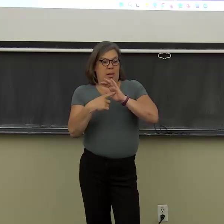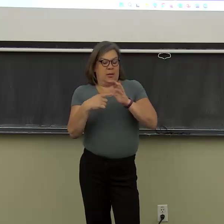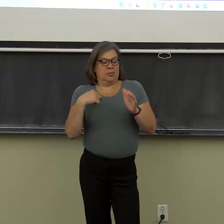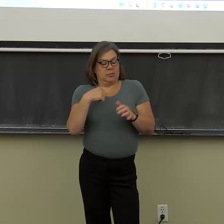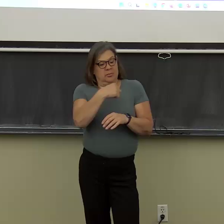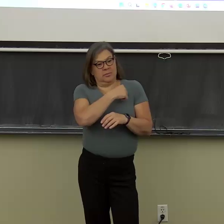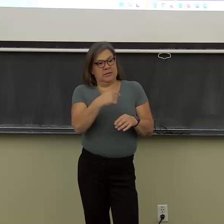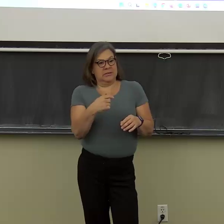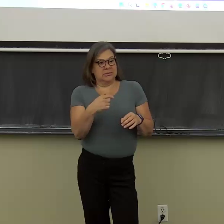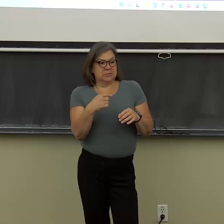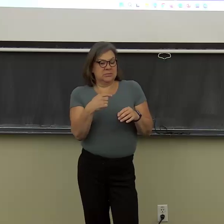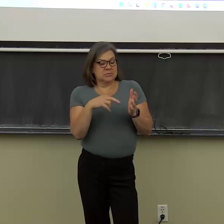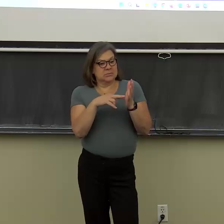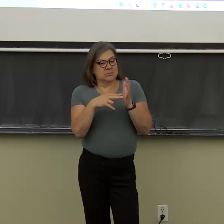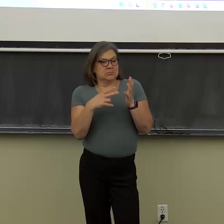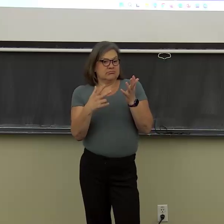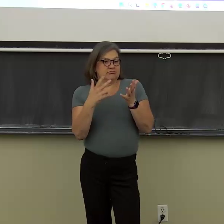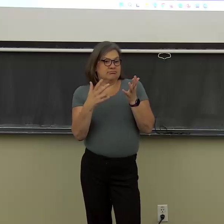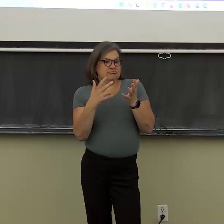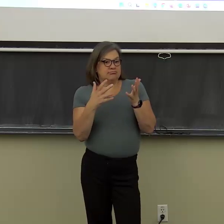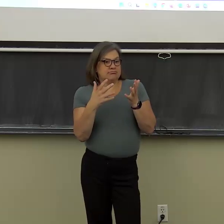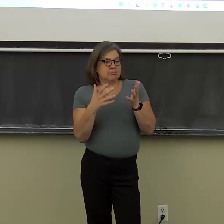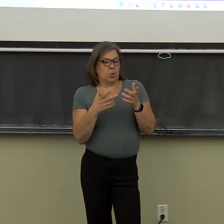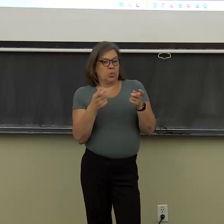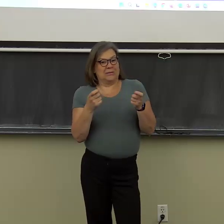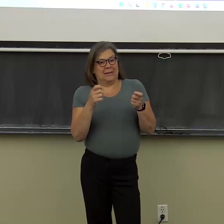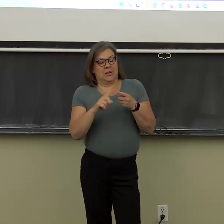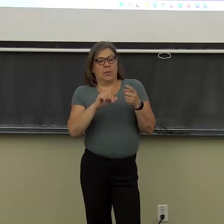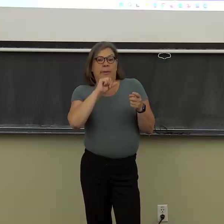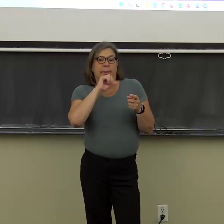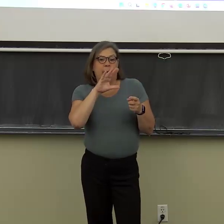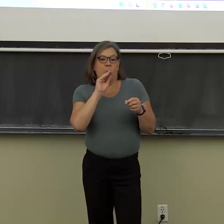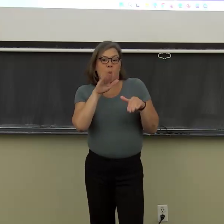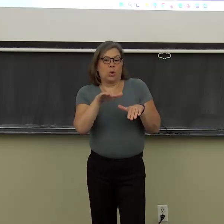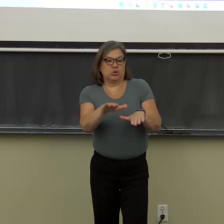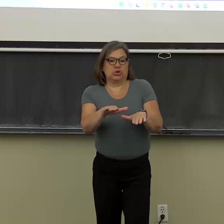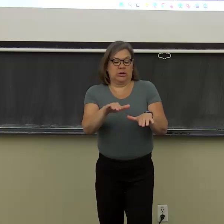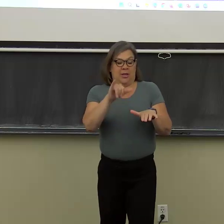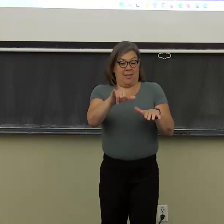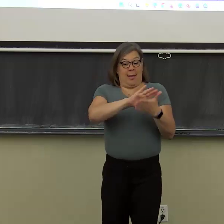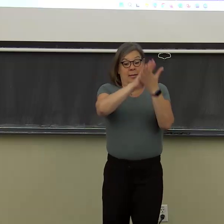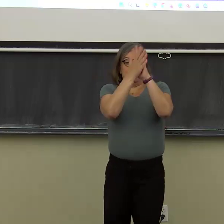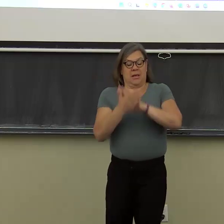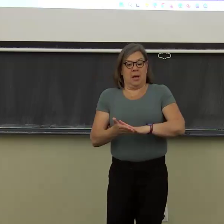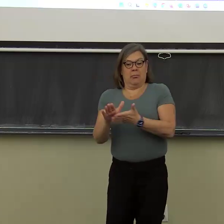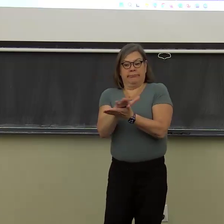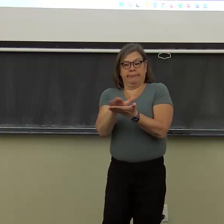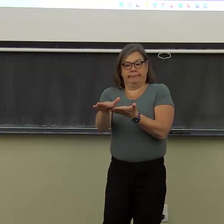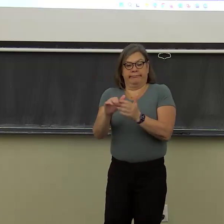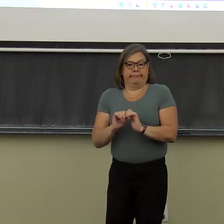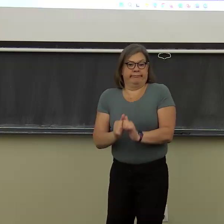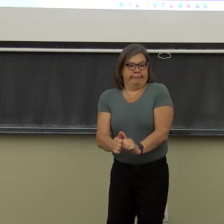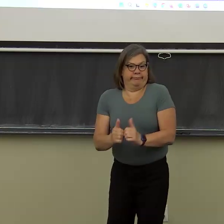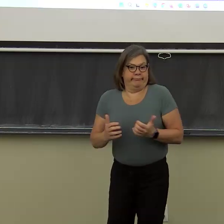to, yeah, we're dealing with a polluted ocean. How do we make that drinkable? It's